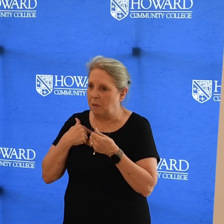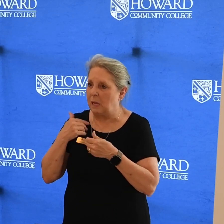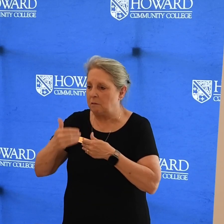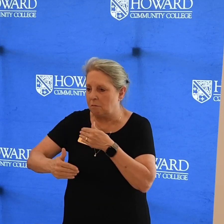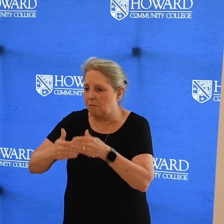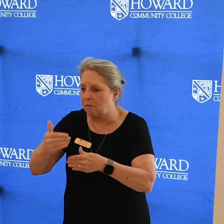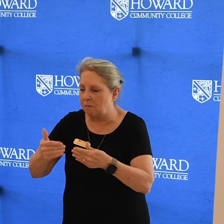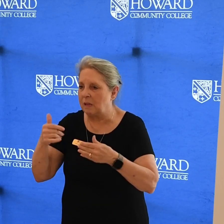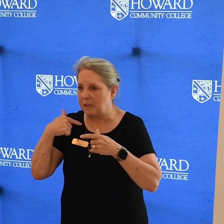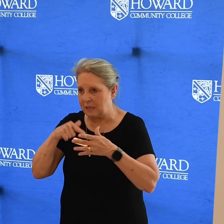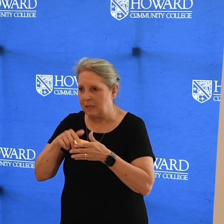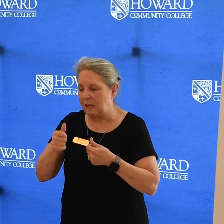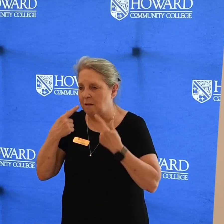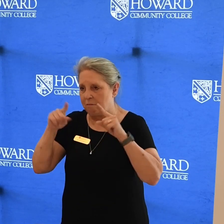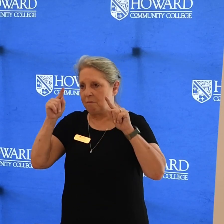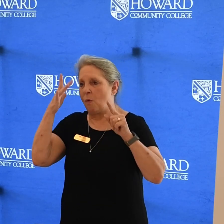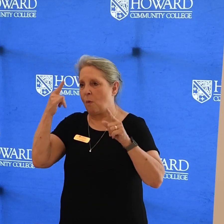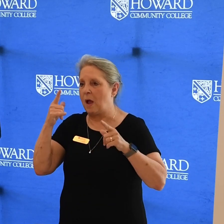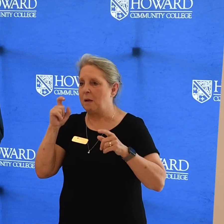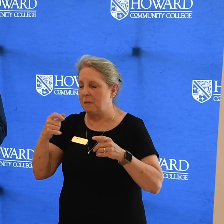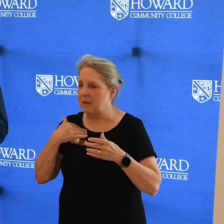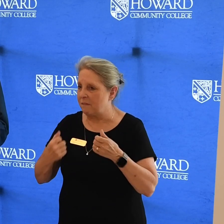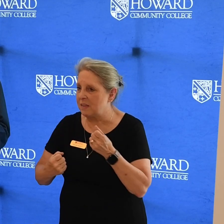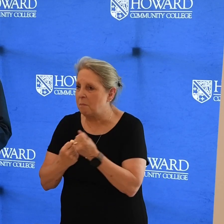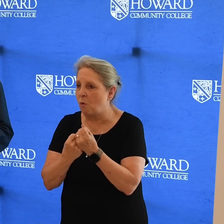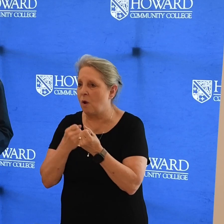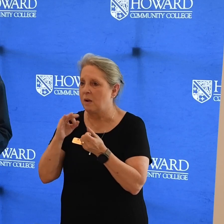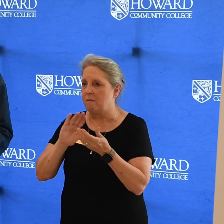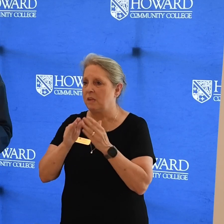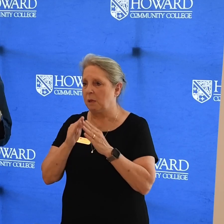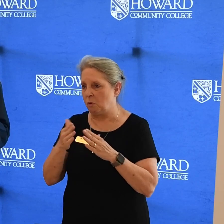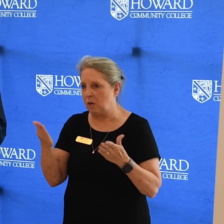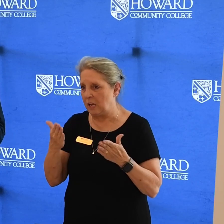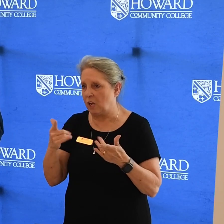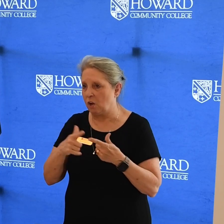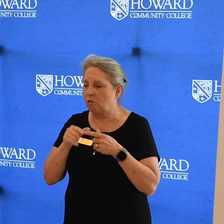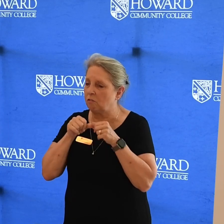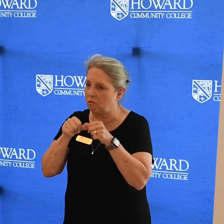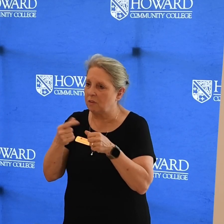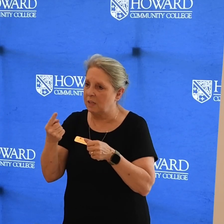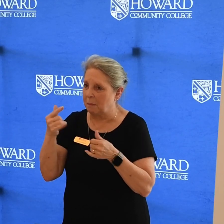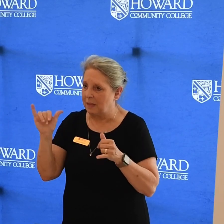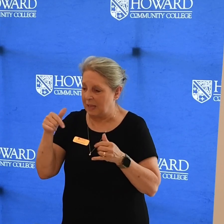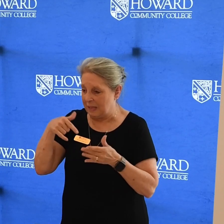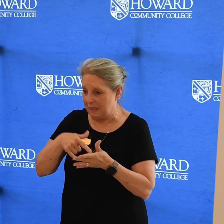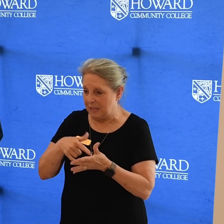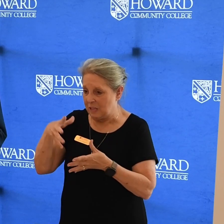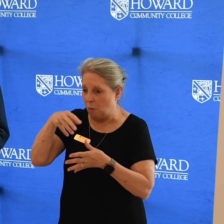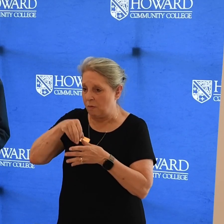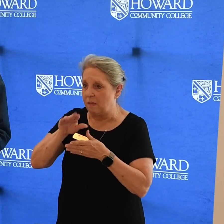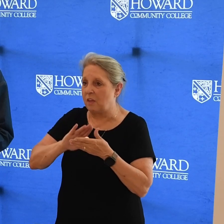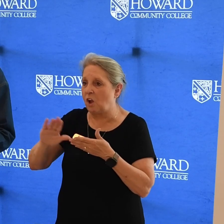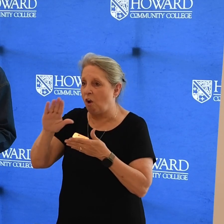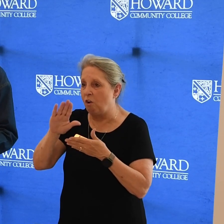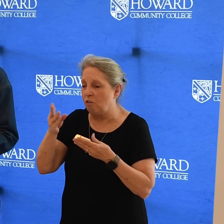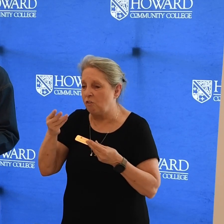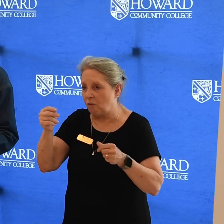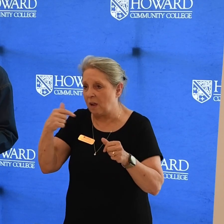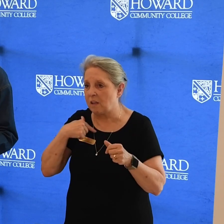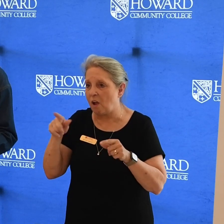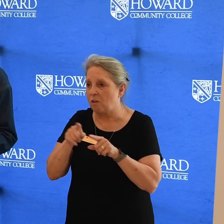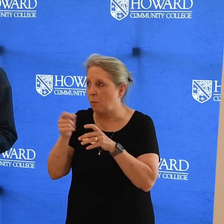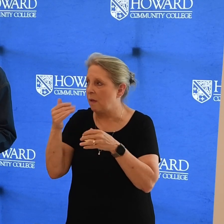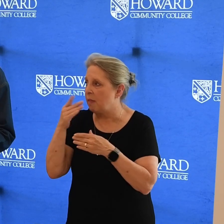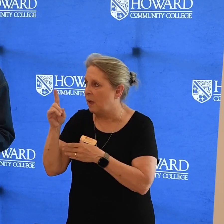happen, because it takes the support of community to keep something like this within the college's grounds. I want to also